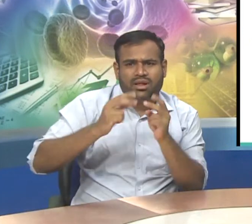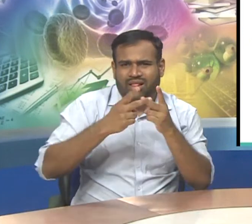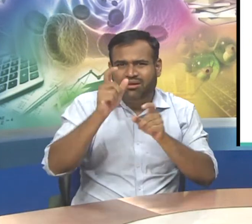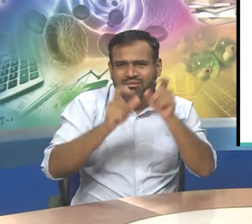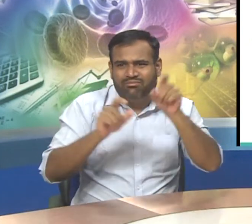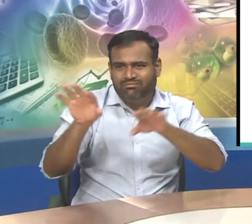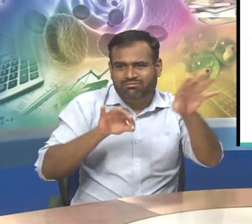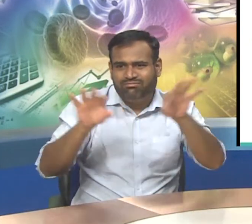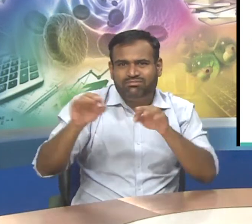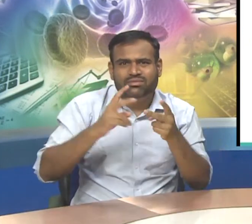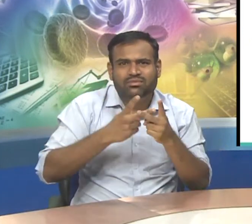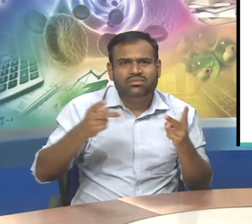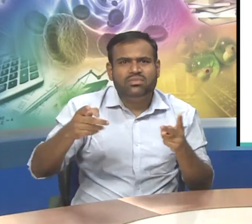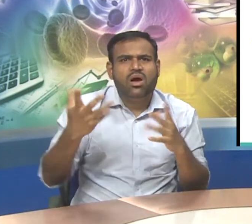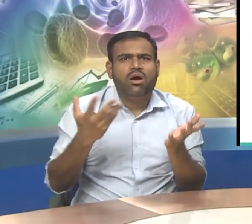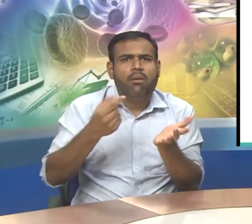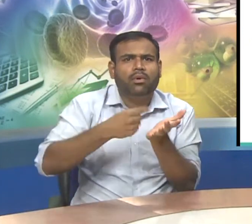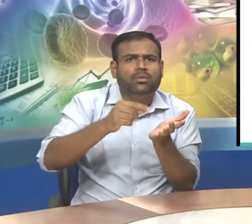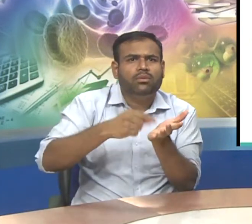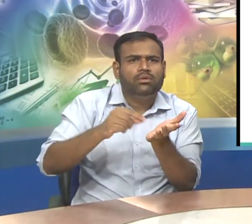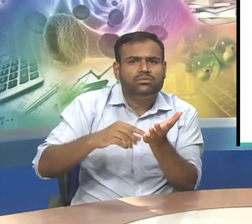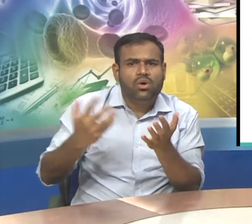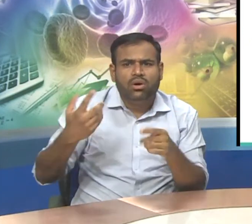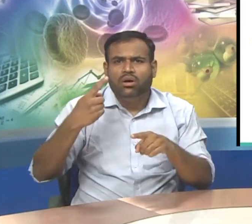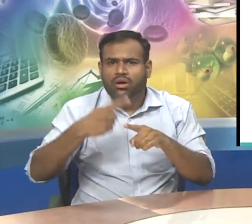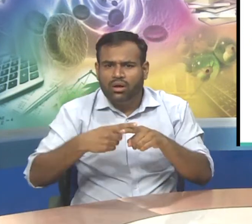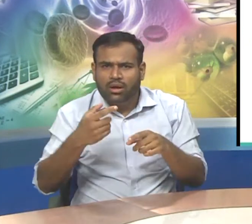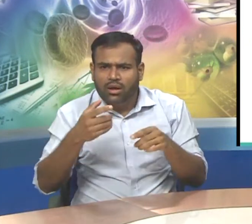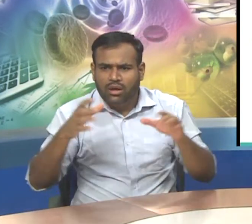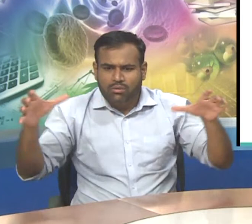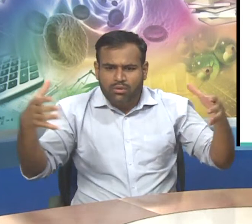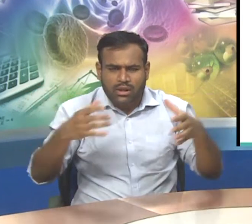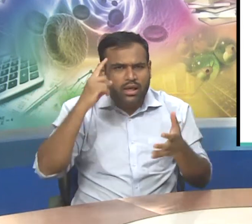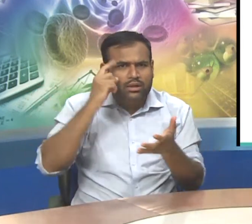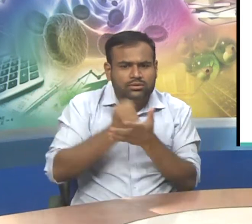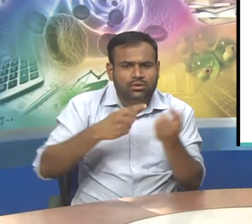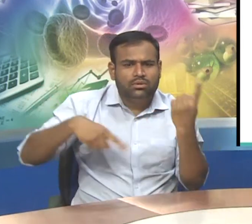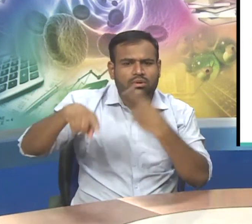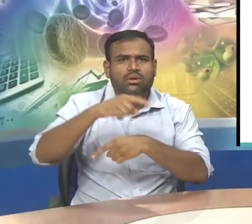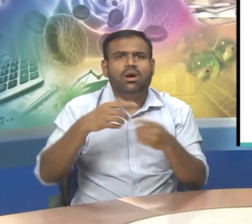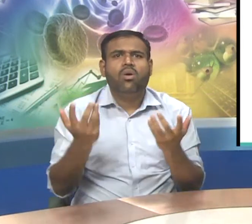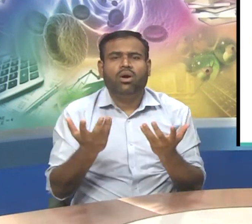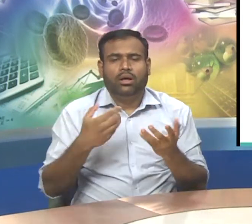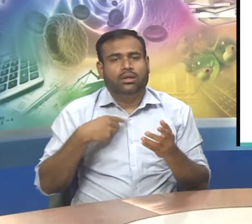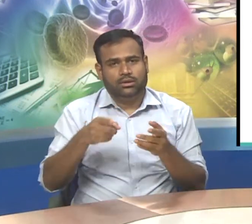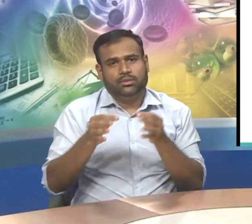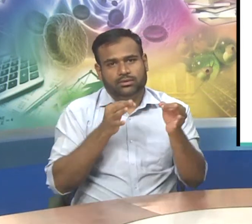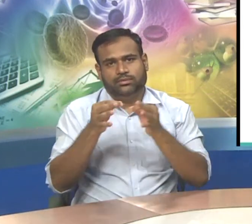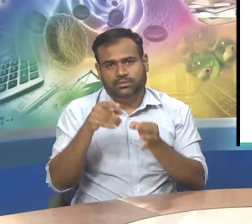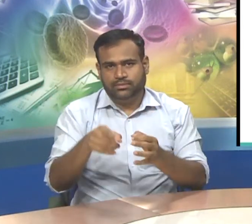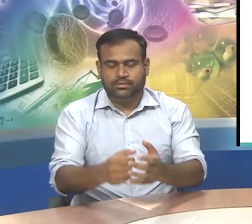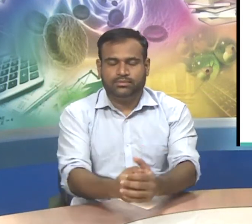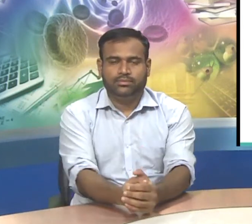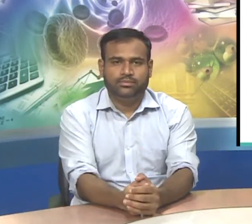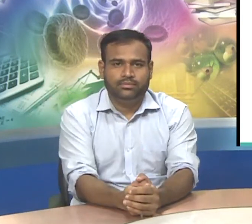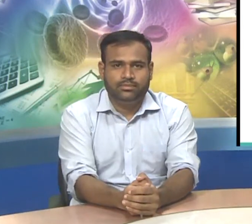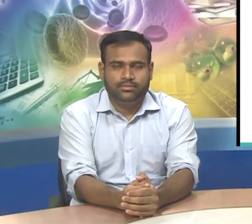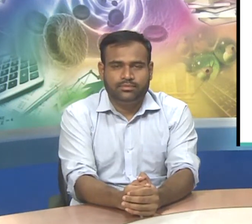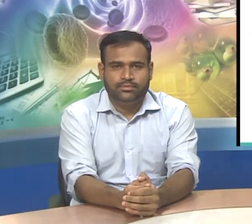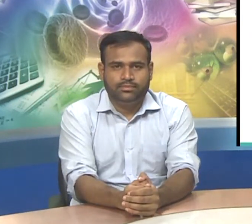as objective of this lesson is we will be able to understand the appointment of the Council of Ministers and how it is formed.